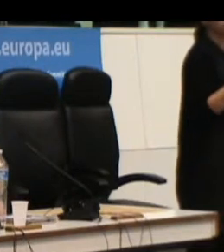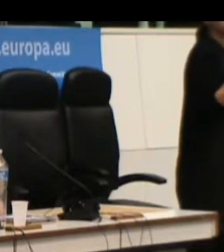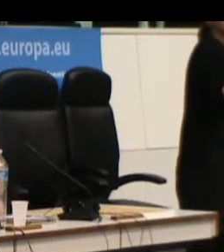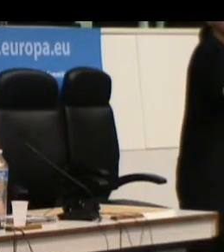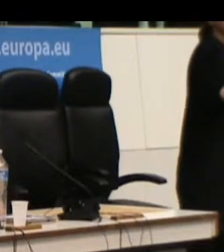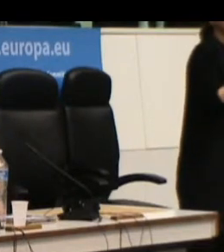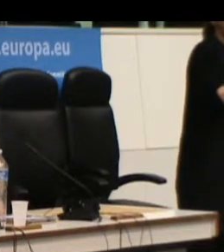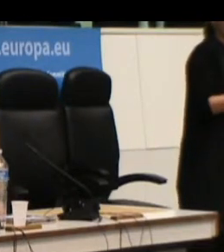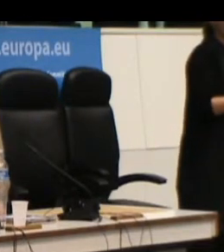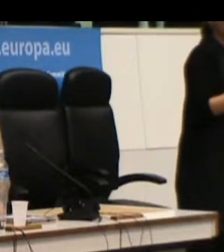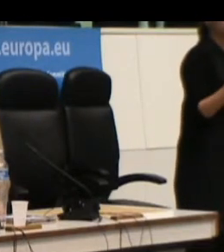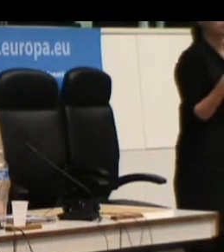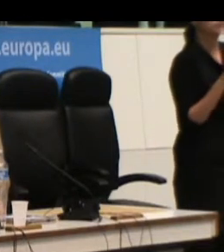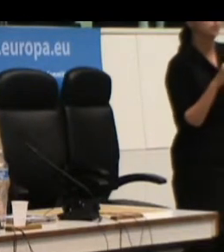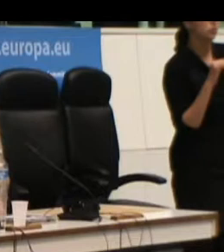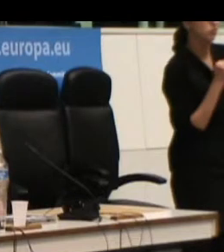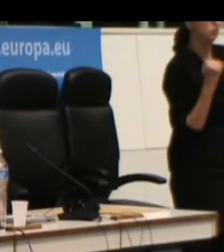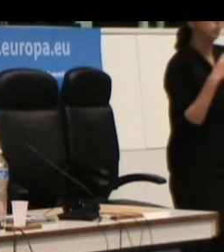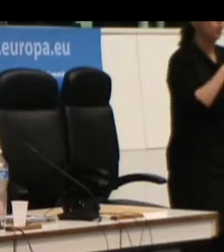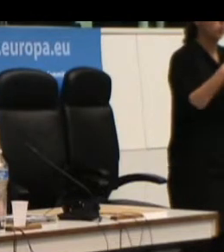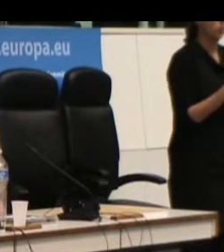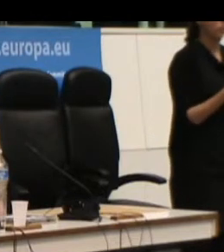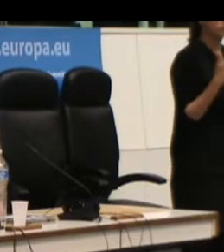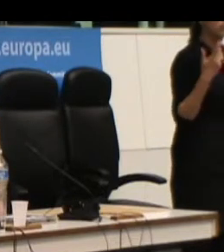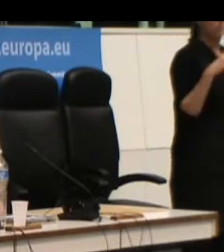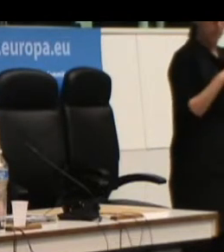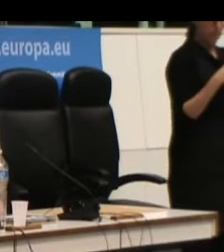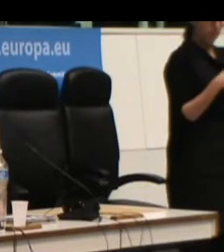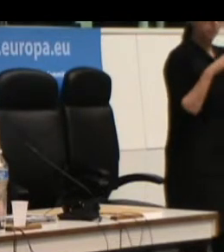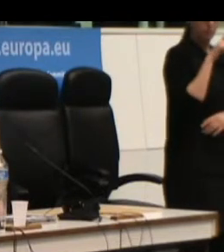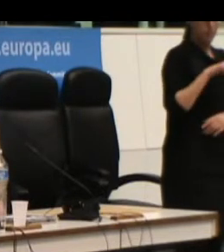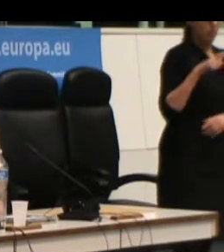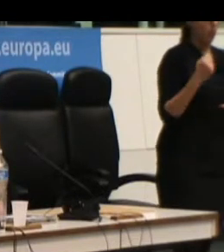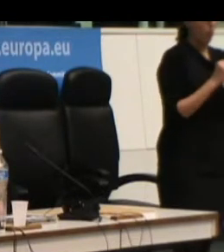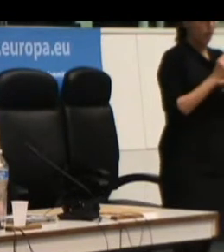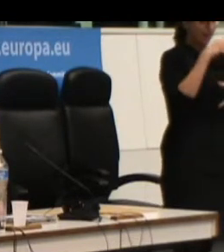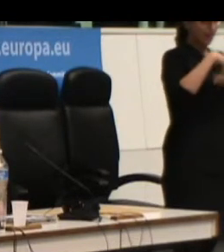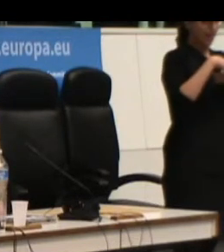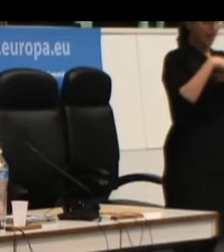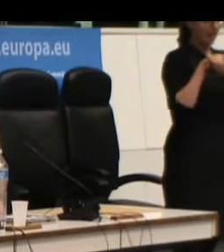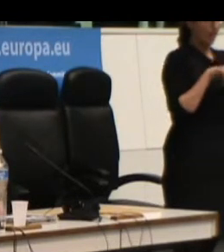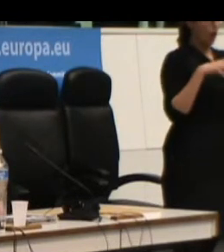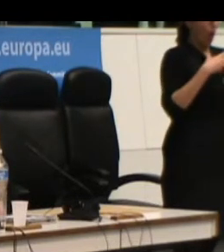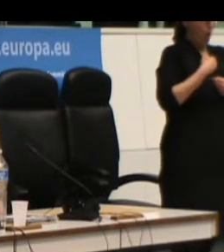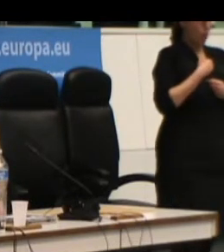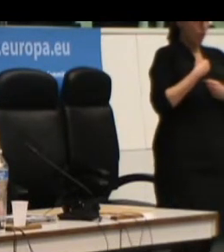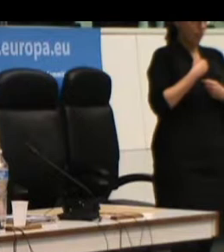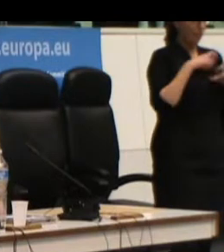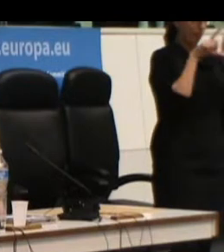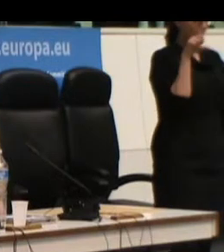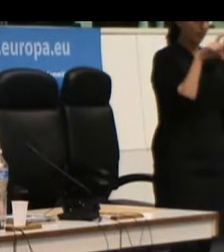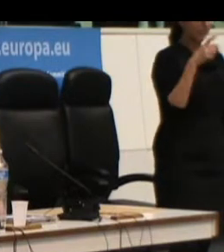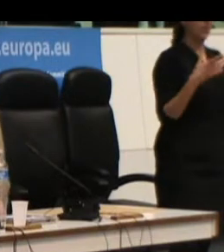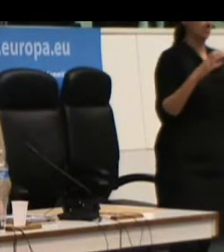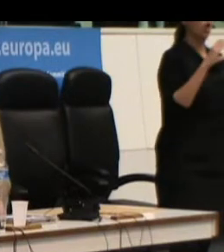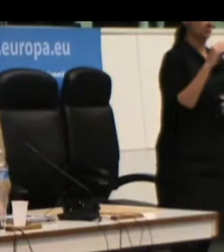business is owned by the people who work for it. So it's a very large worker cooperative, if you like. And